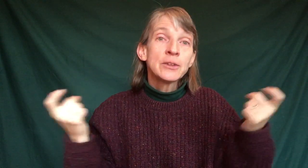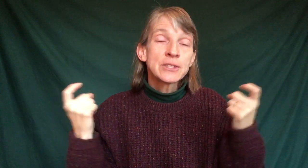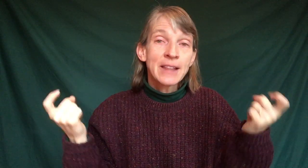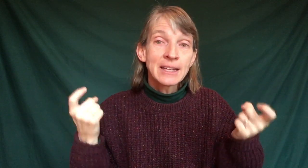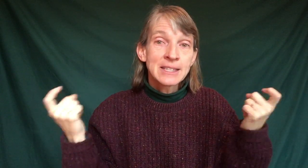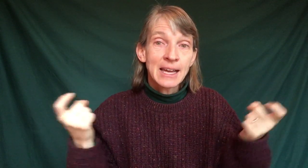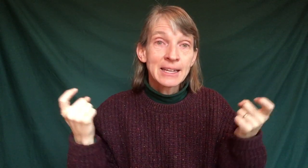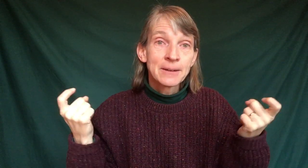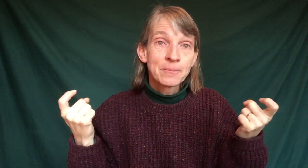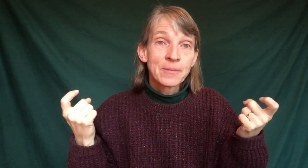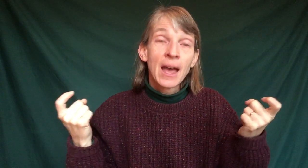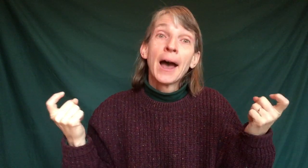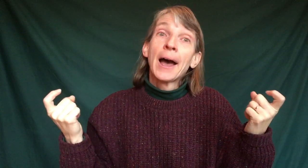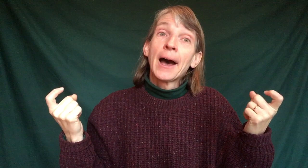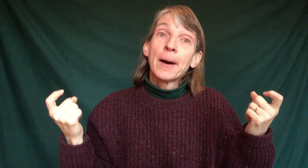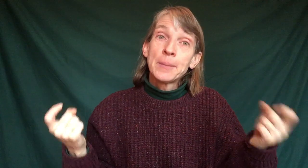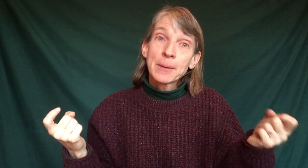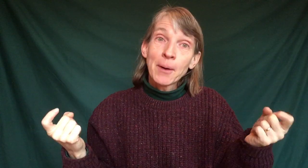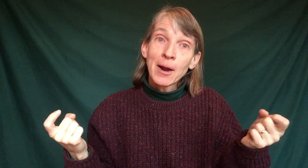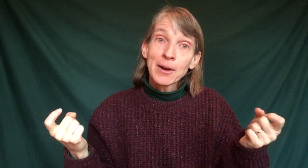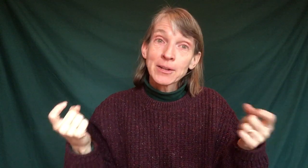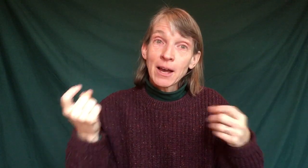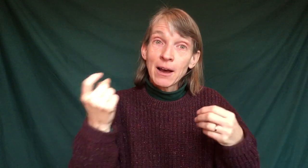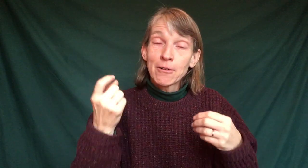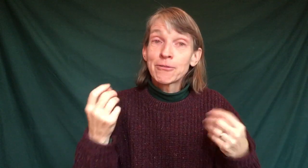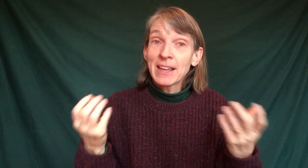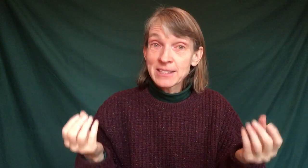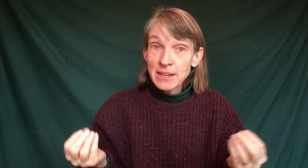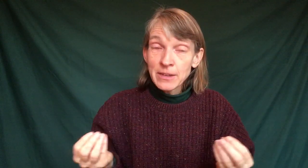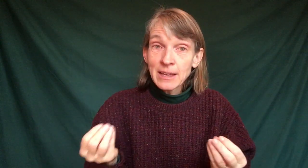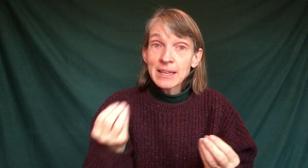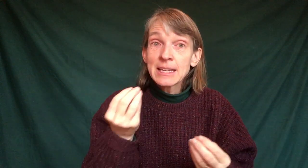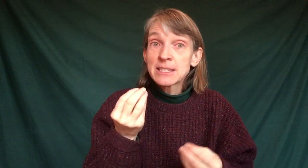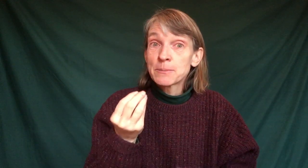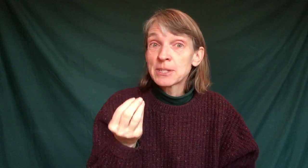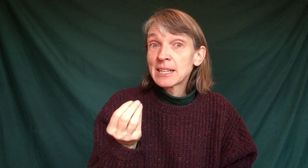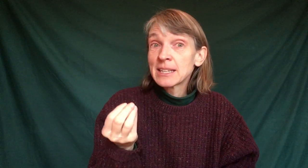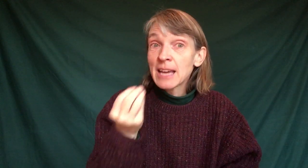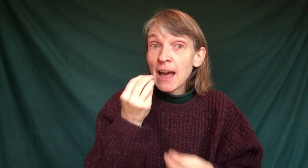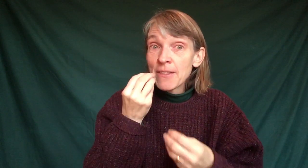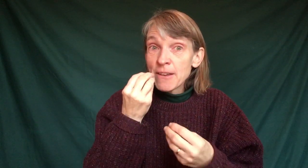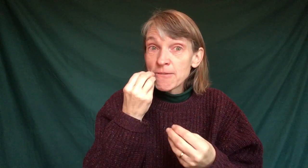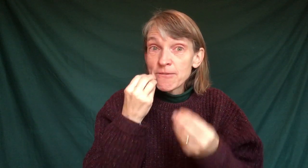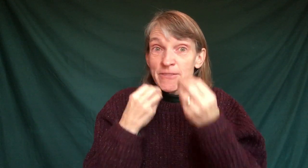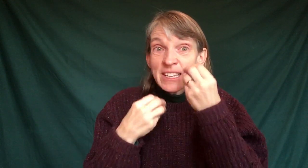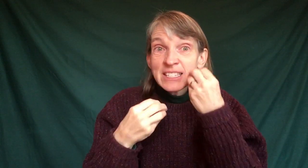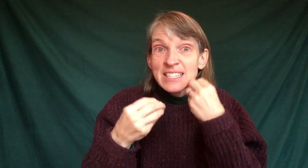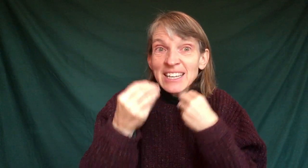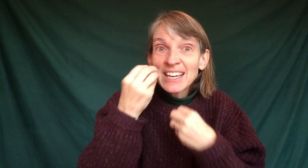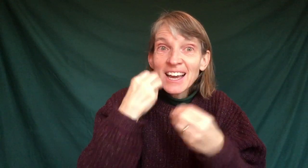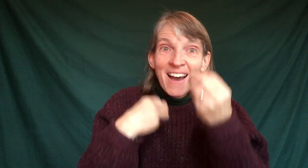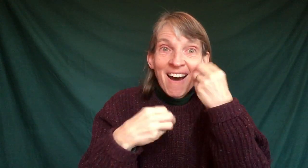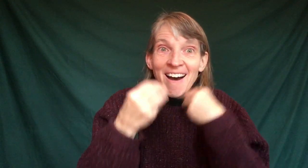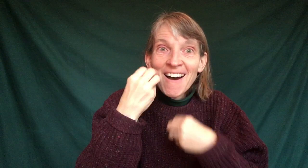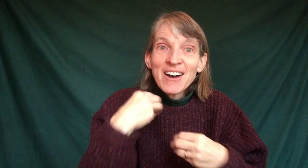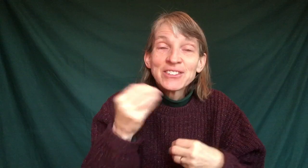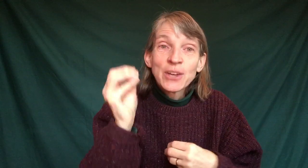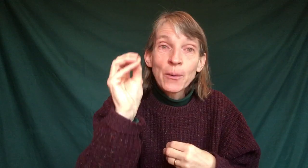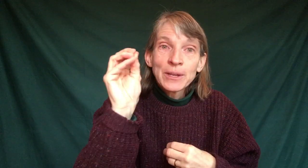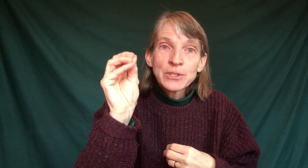using that sign. A big part of Thanksgiving is particularly the feasting. So we